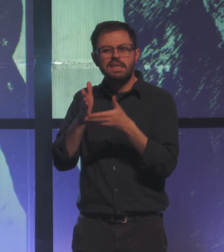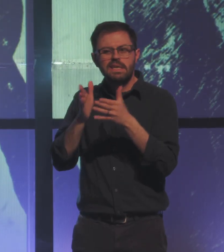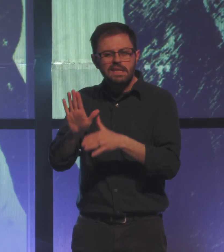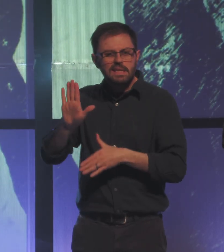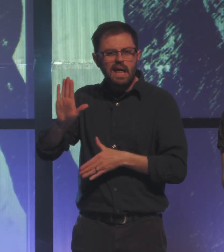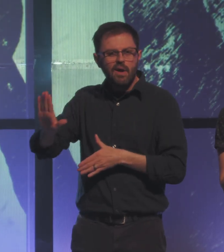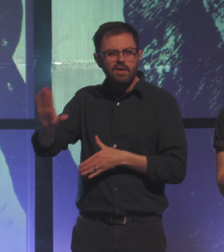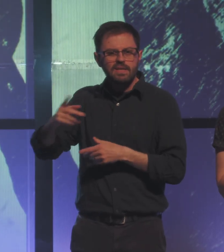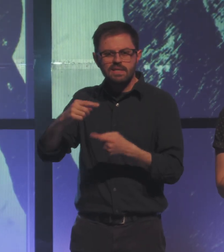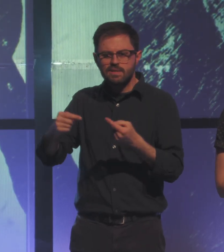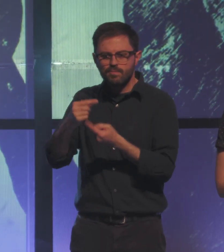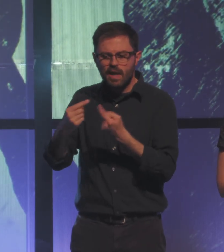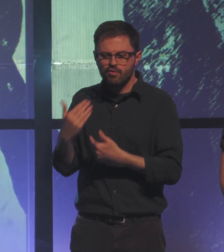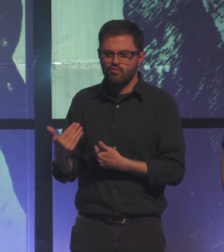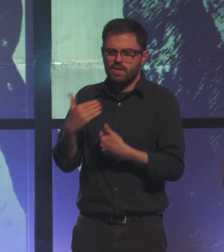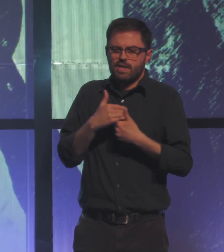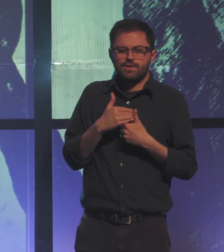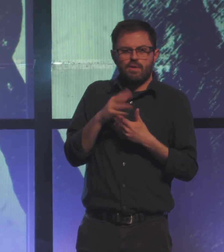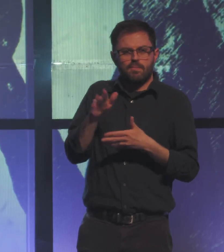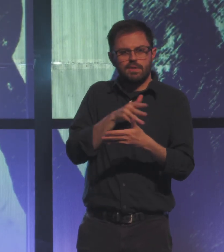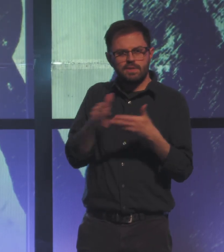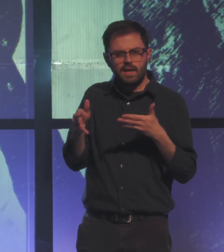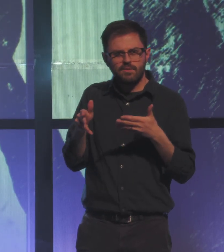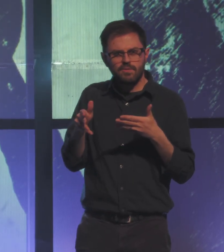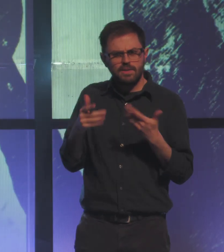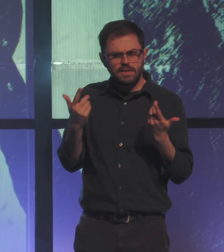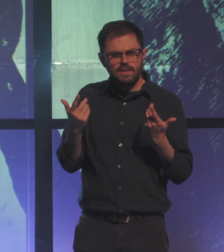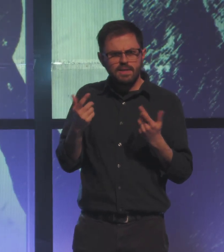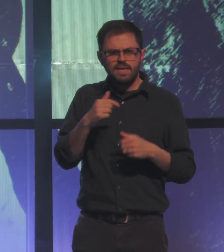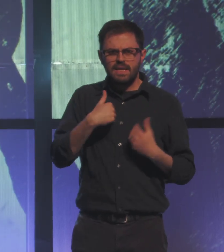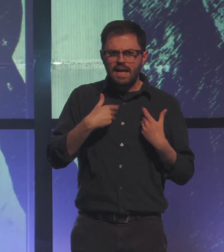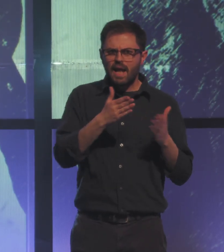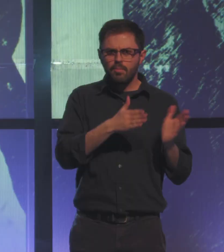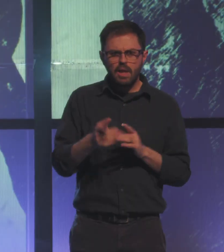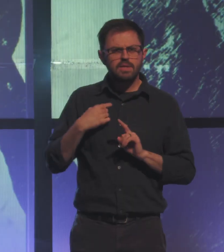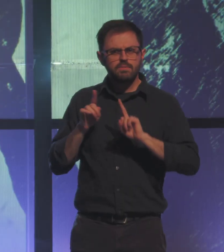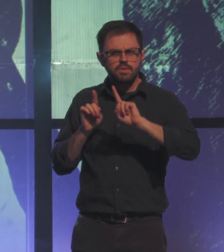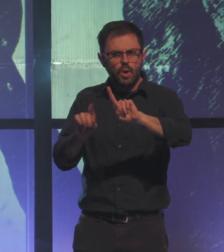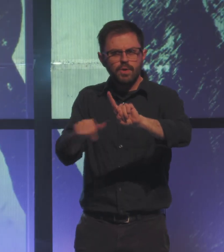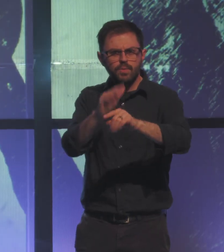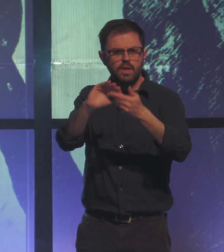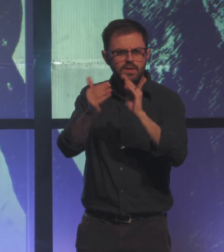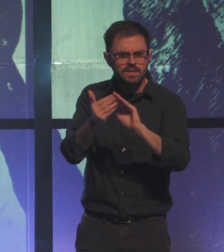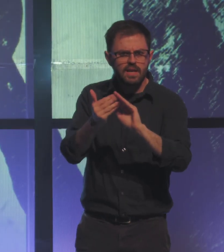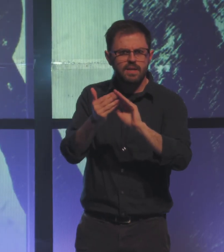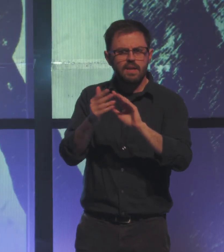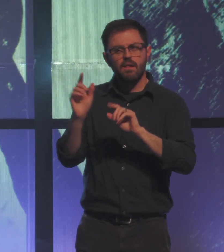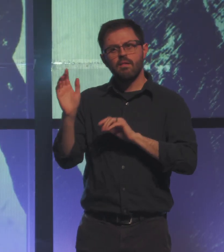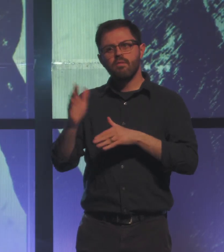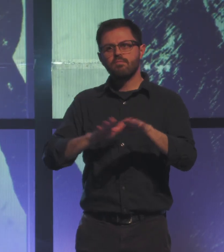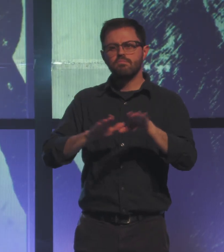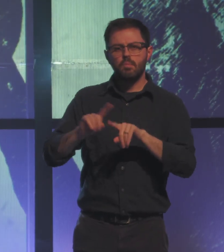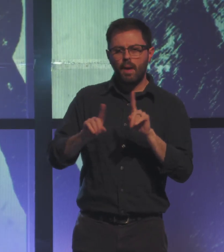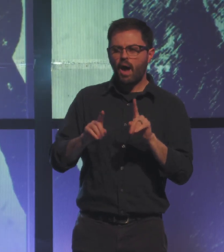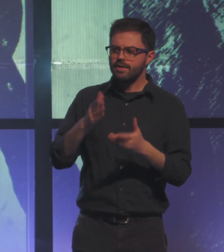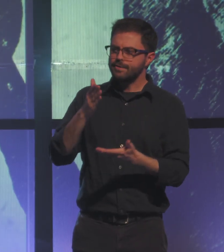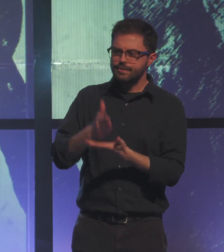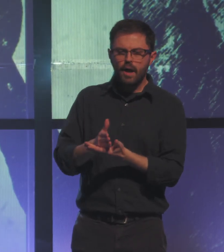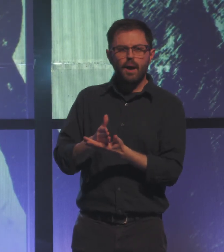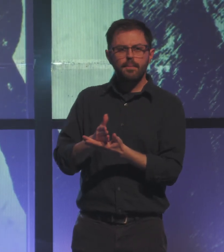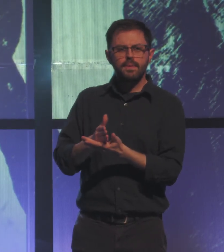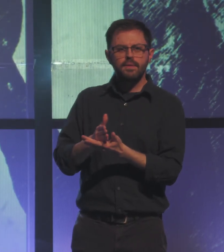to interrupt his life and his schedule. He was on his way somewhere. And he treated people as sacred people and not